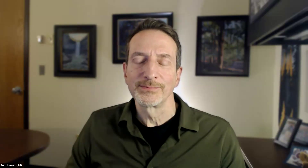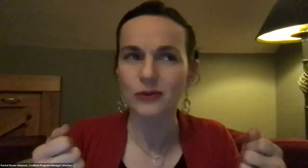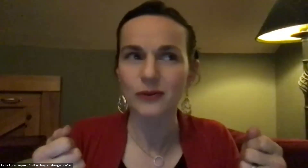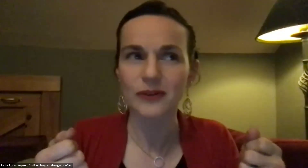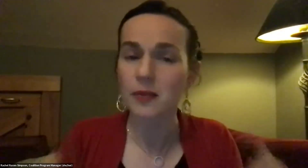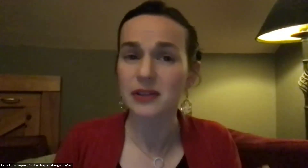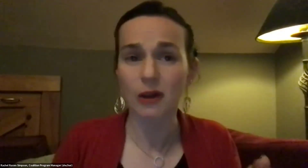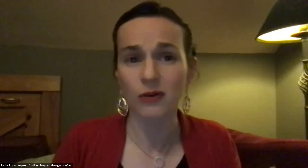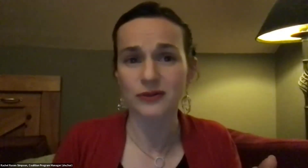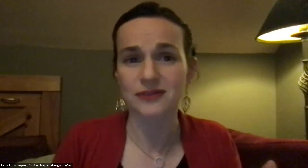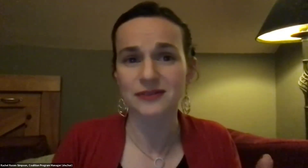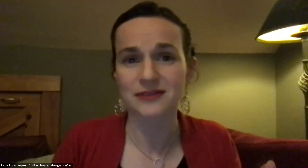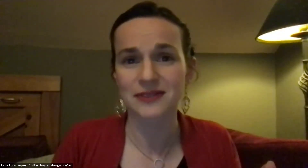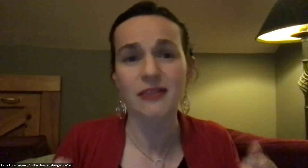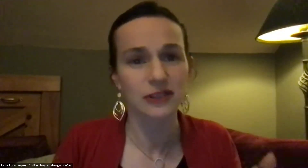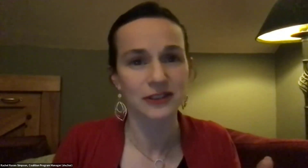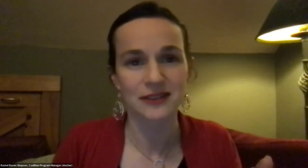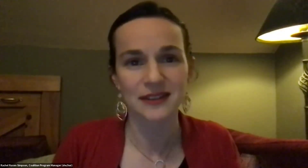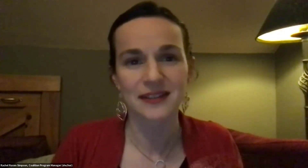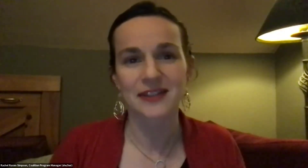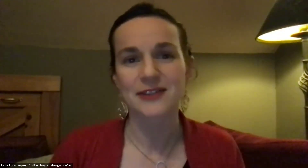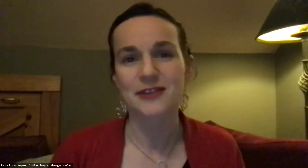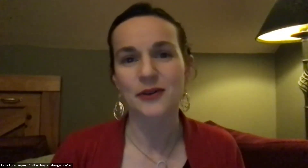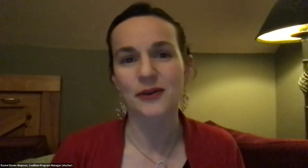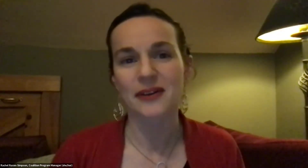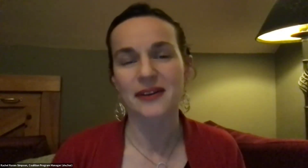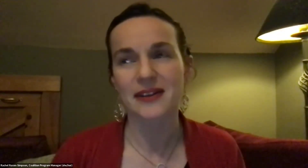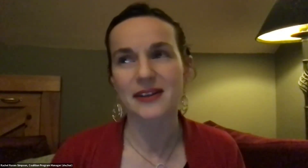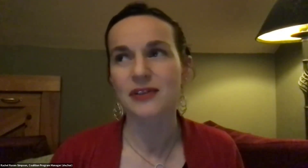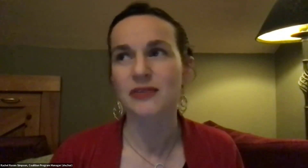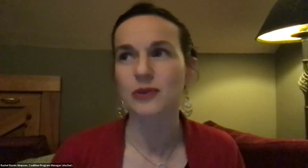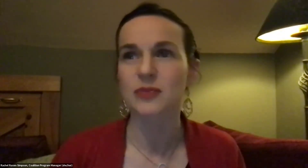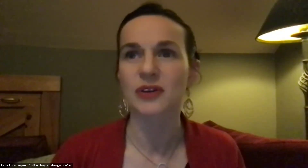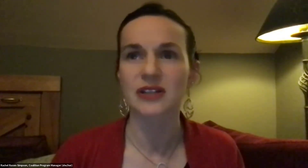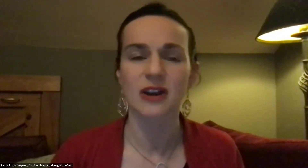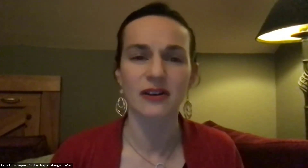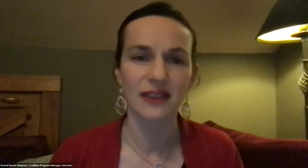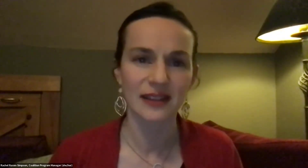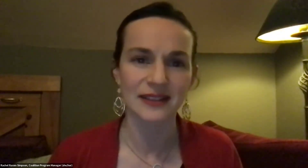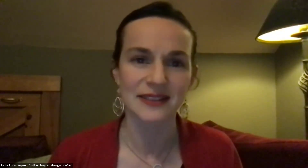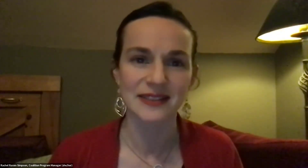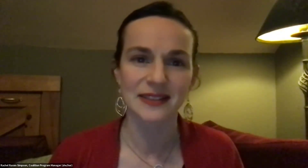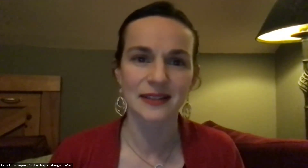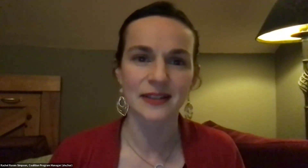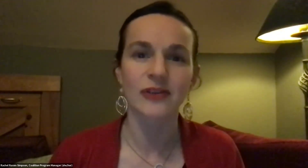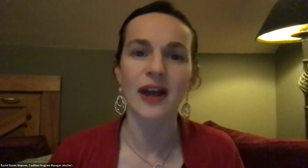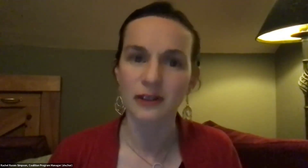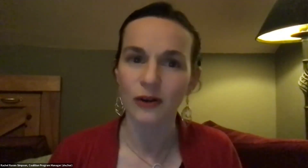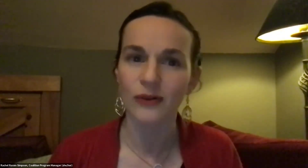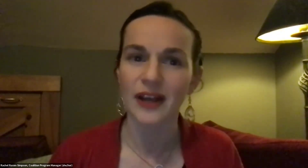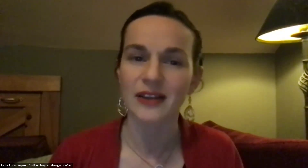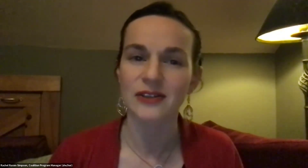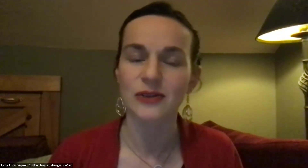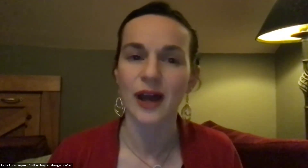will also not be alone ever. So even if you experience hard things, you're